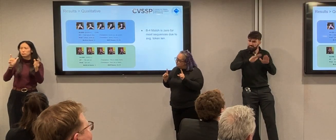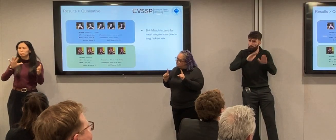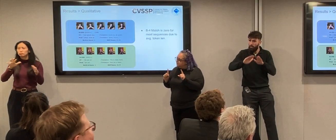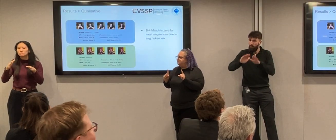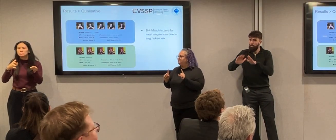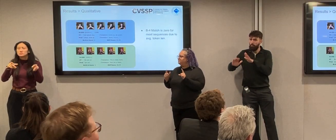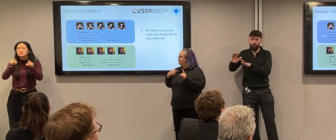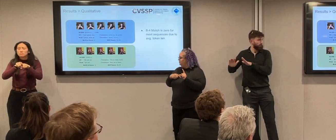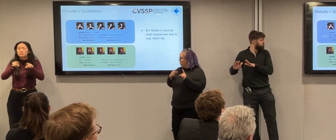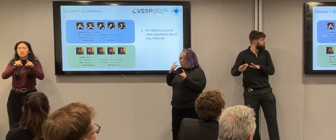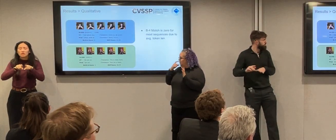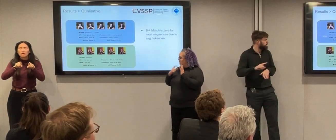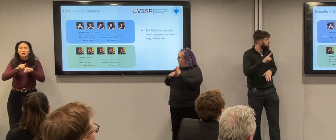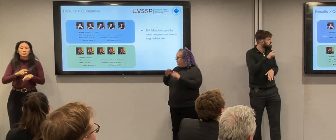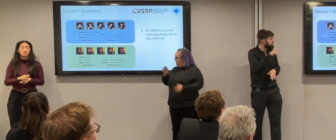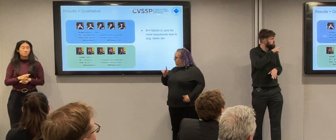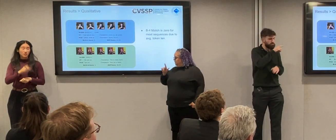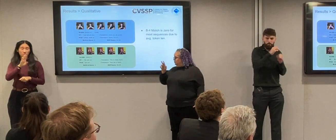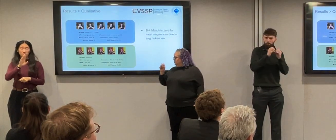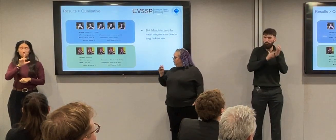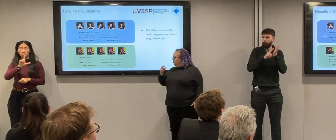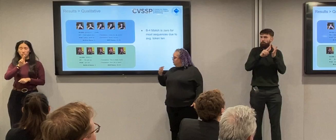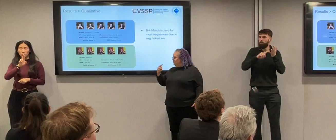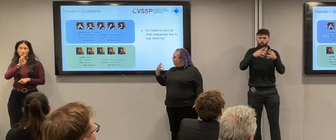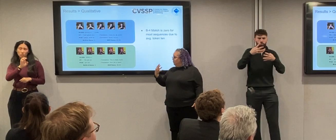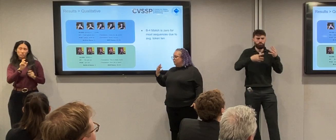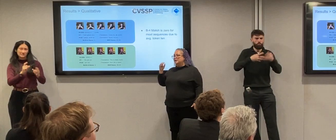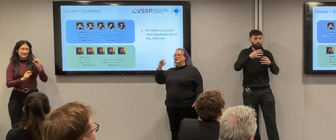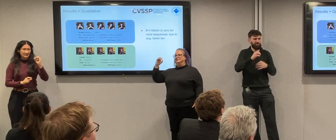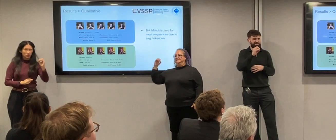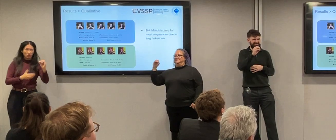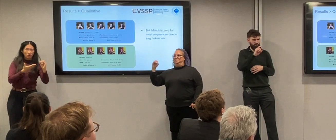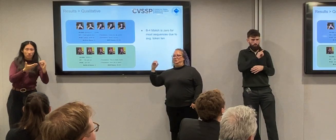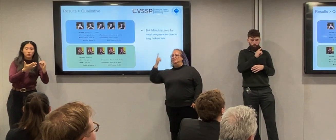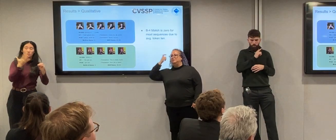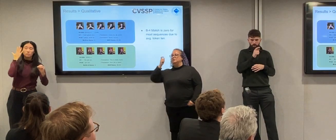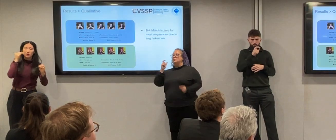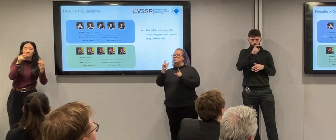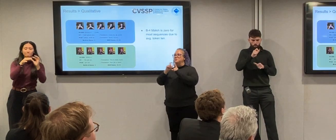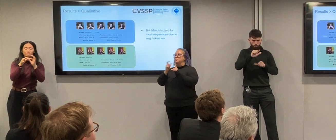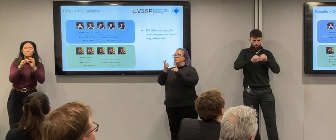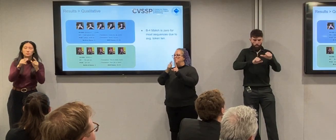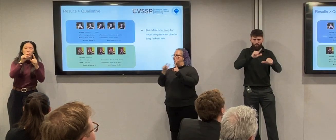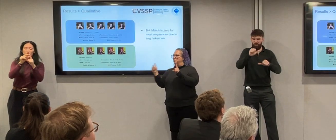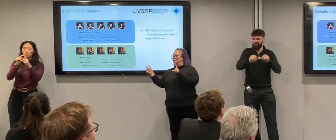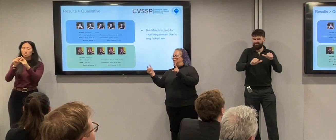we see a blue 4 of 0 because of the word order. And